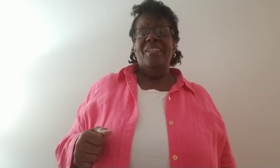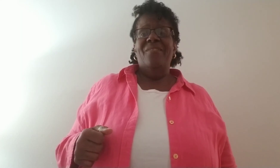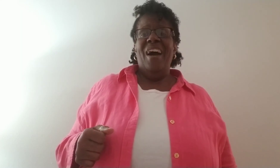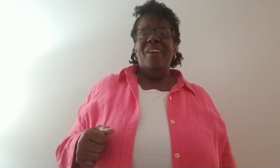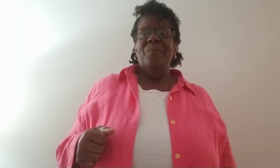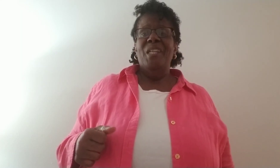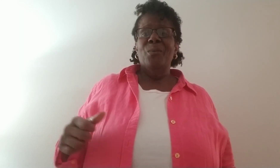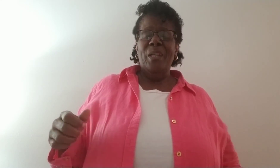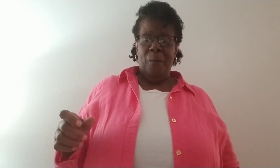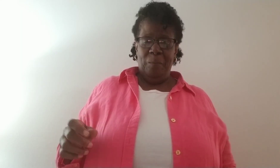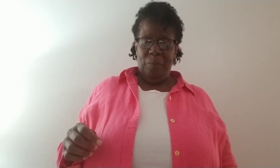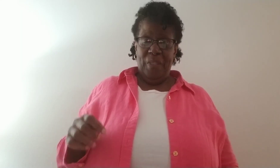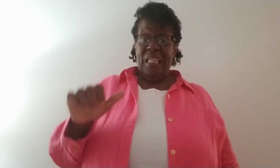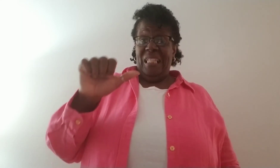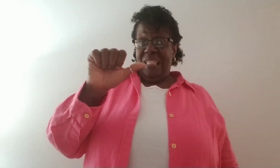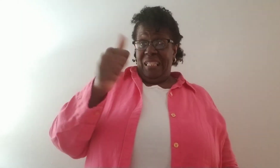10,439,895. Here we go.